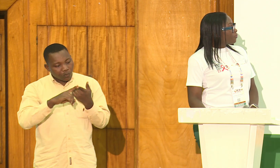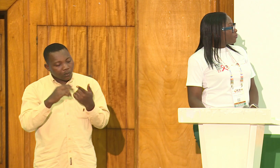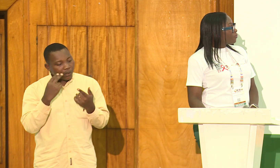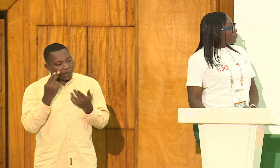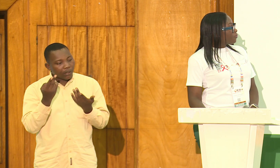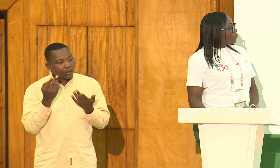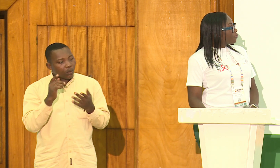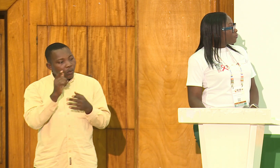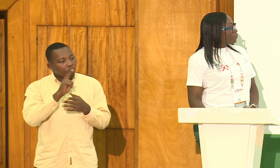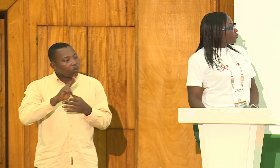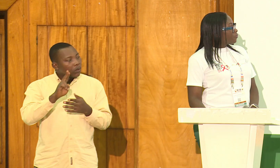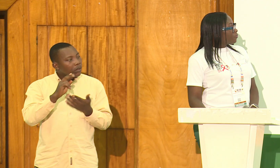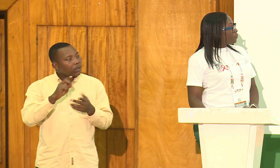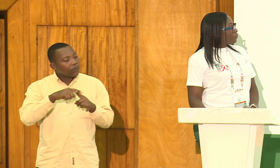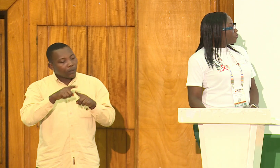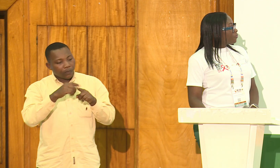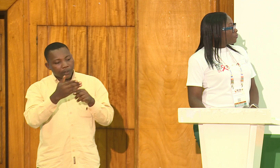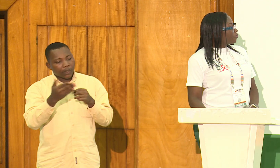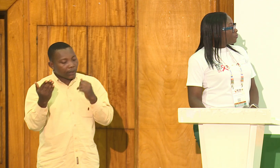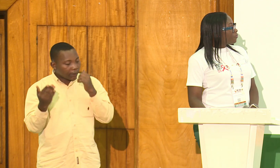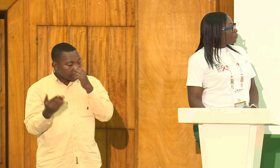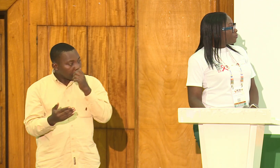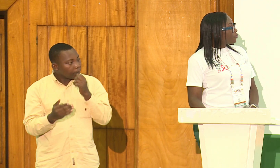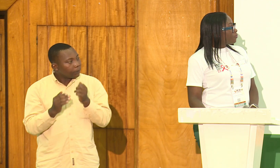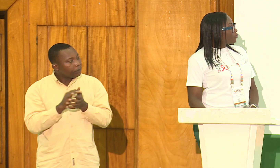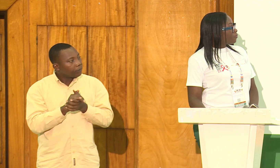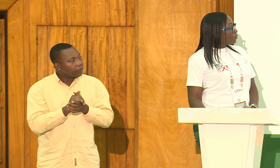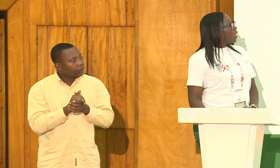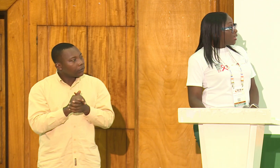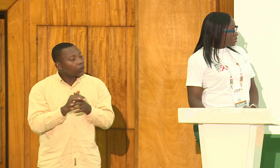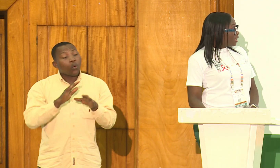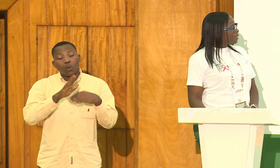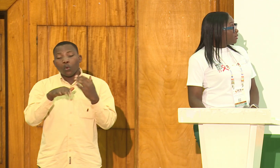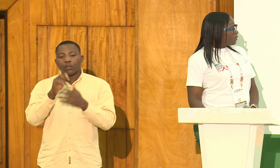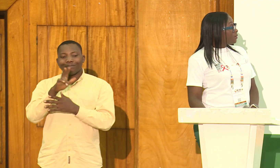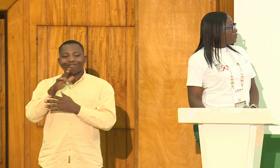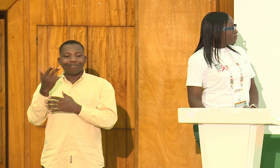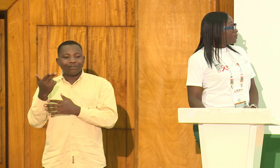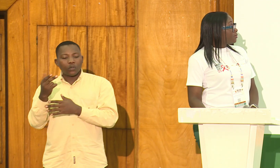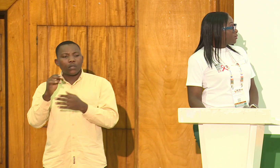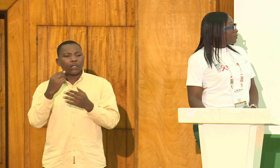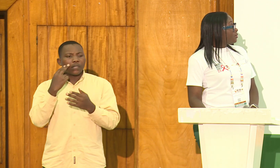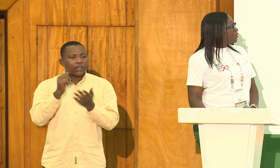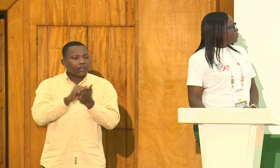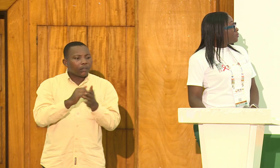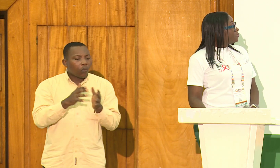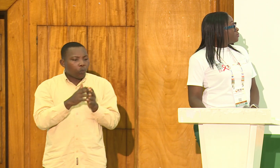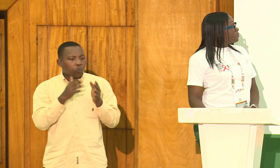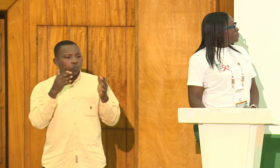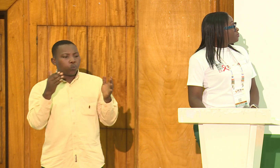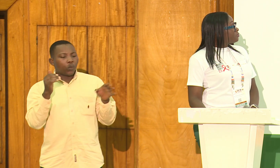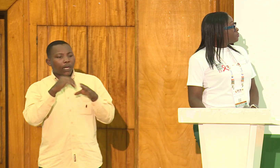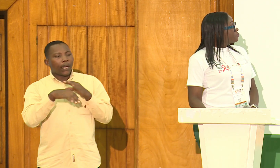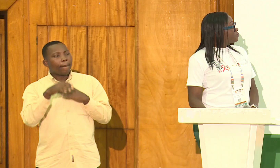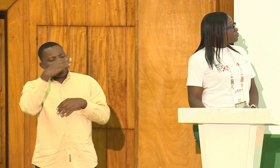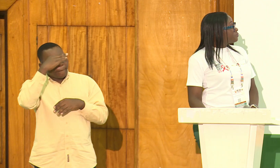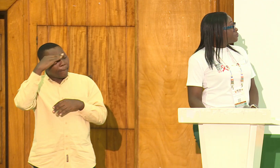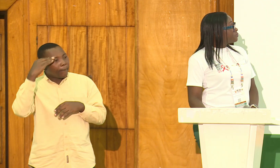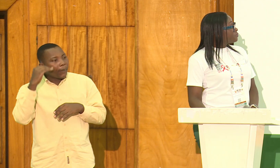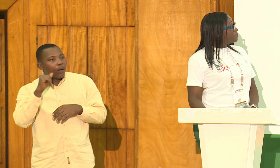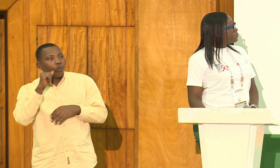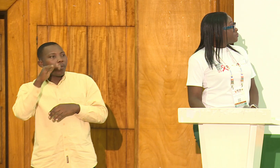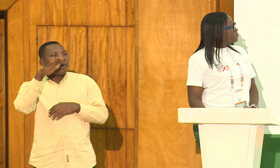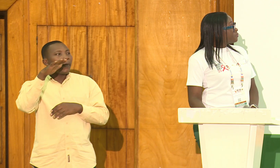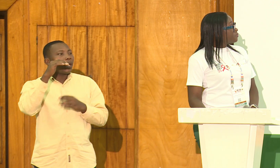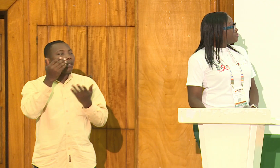at BMIs of about 32 that are seen as overweight or obesity in Black women of